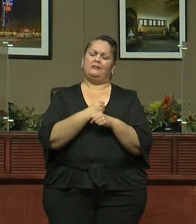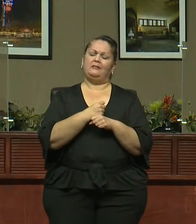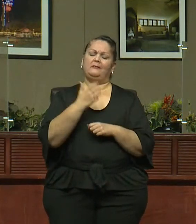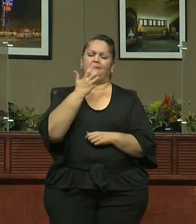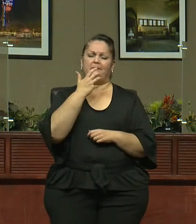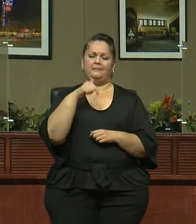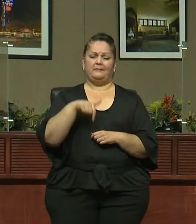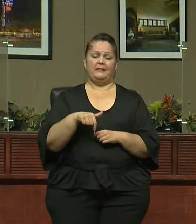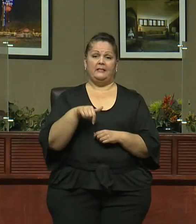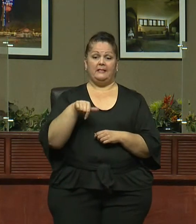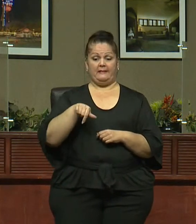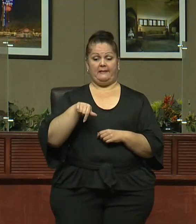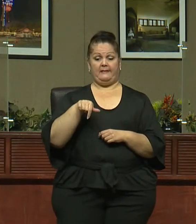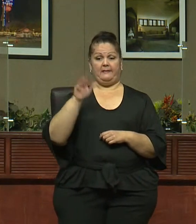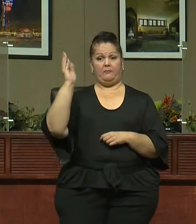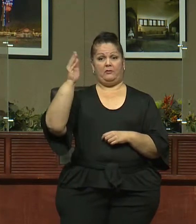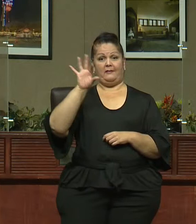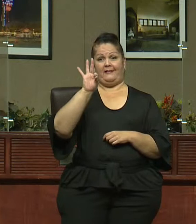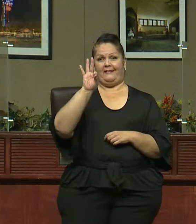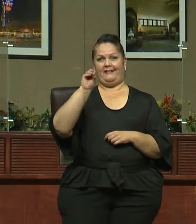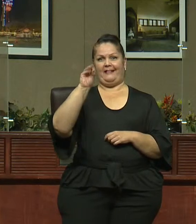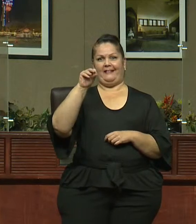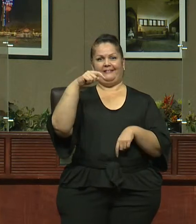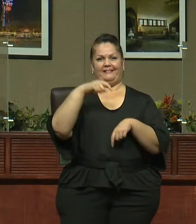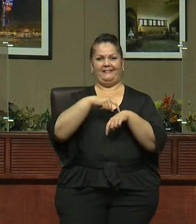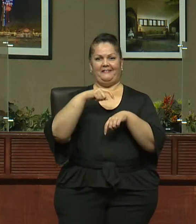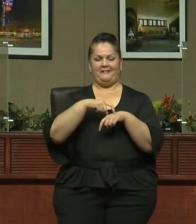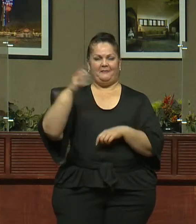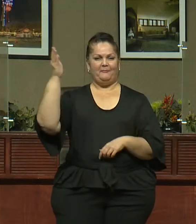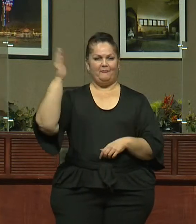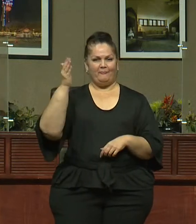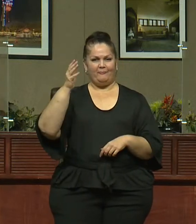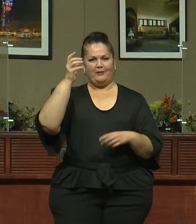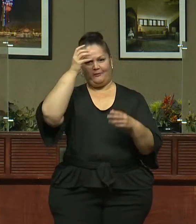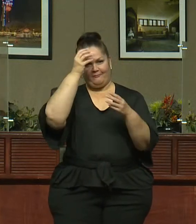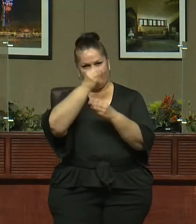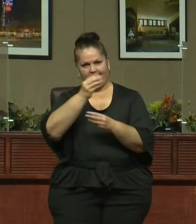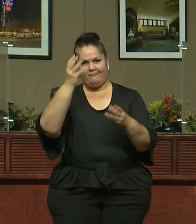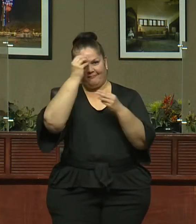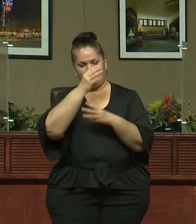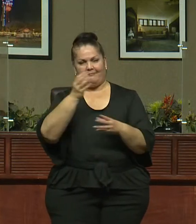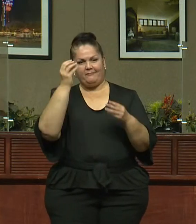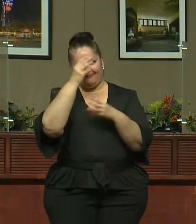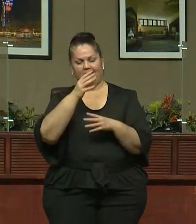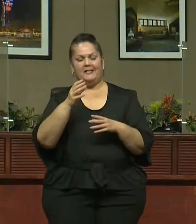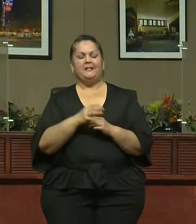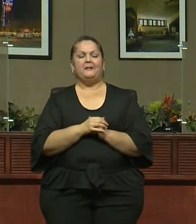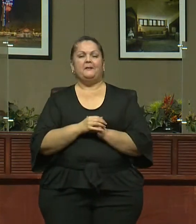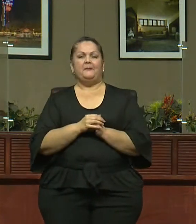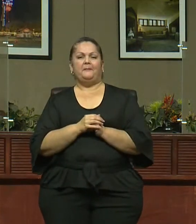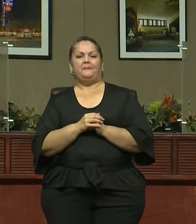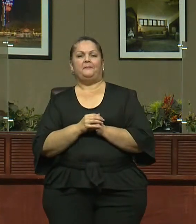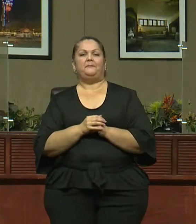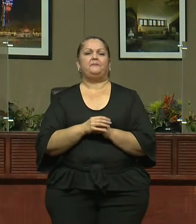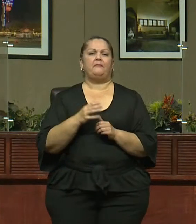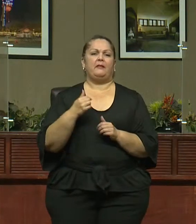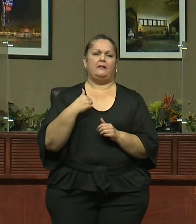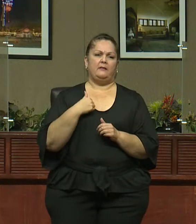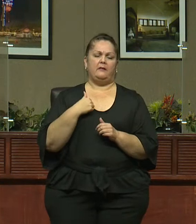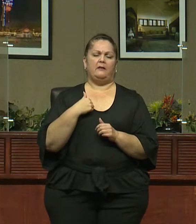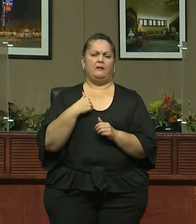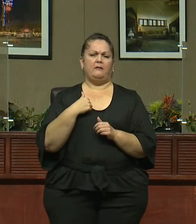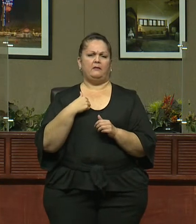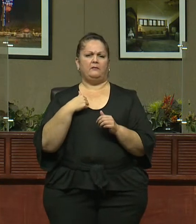our 90th coronavirus update that we have provided. So it's a milestone day for us. I want to point out